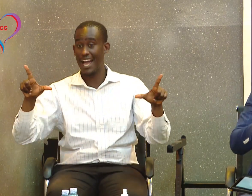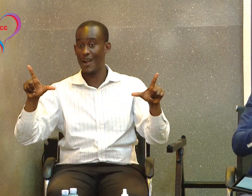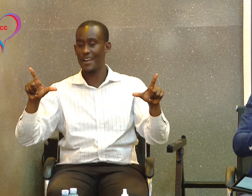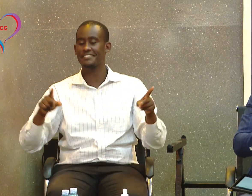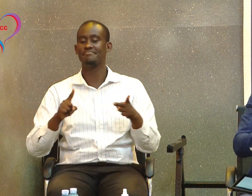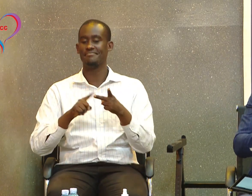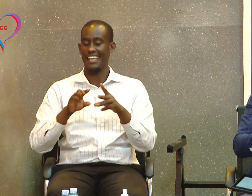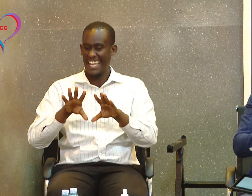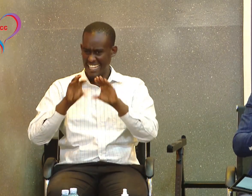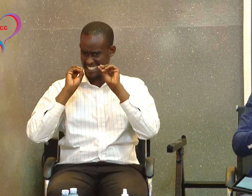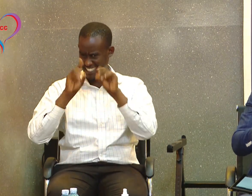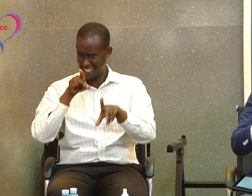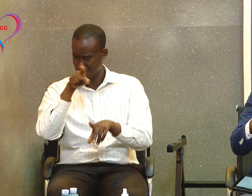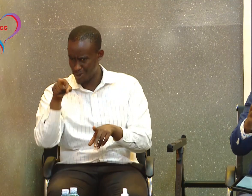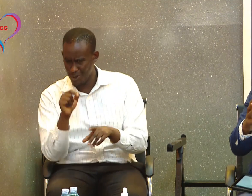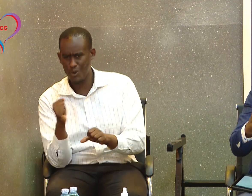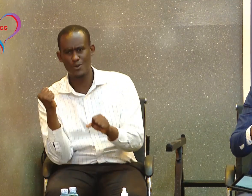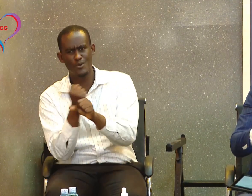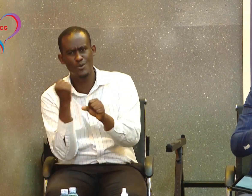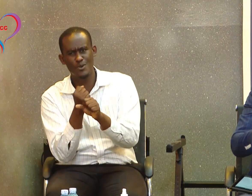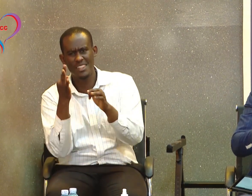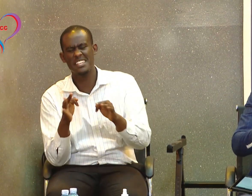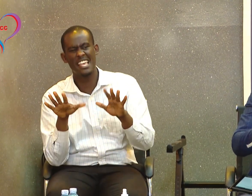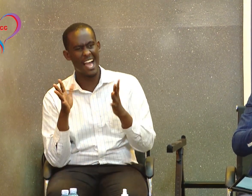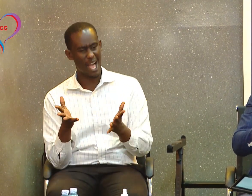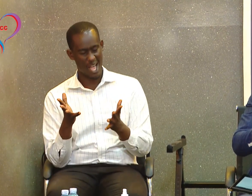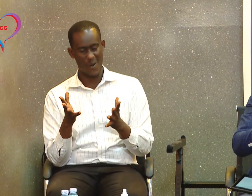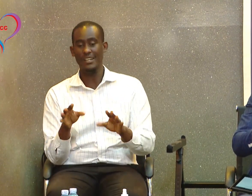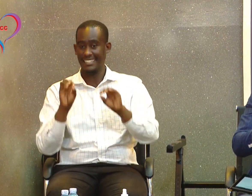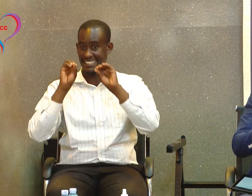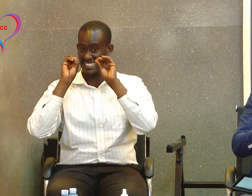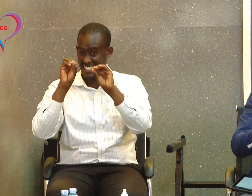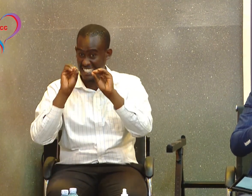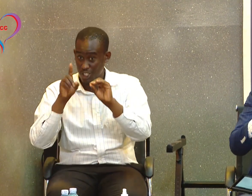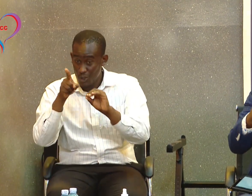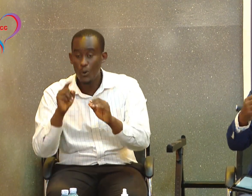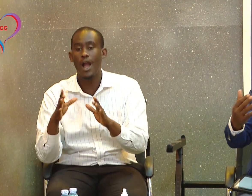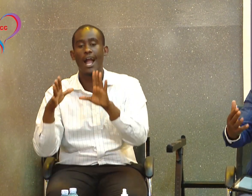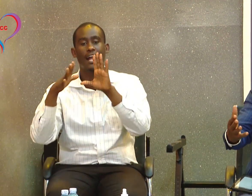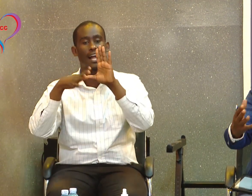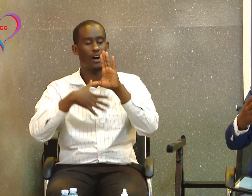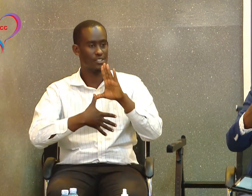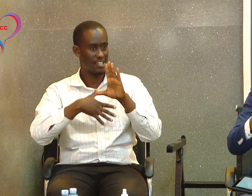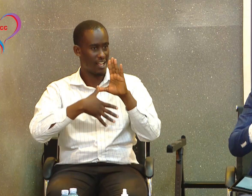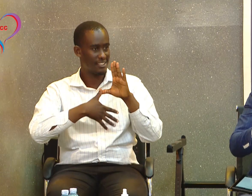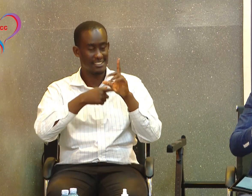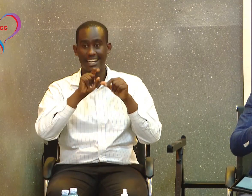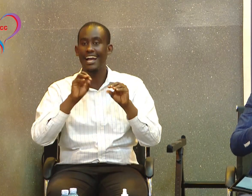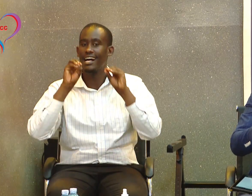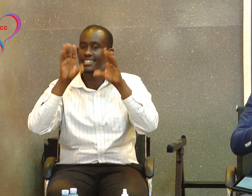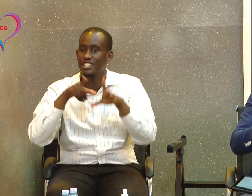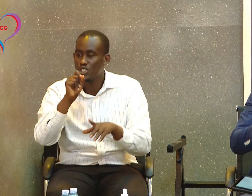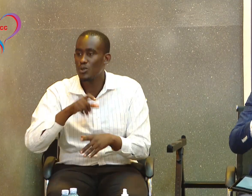do things. They are teaching you all the culture. They are taking you to school.